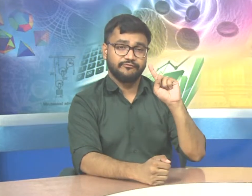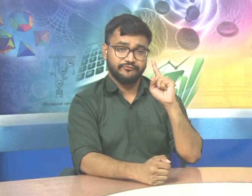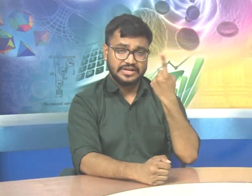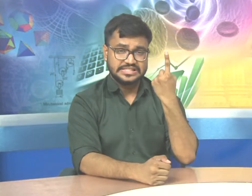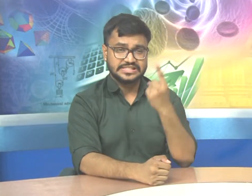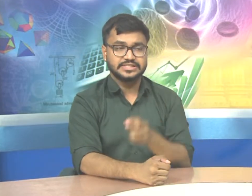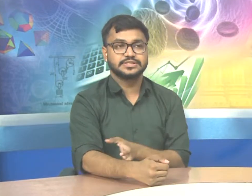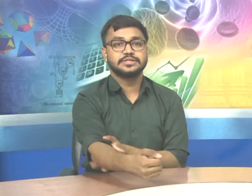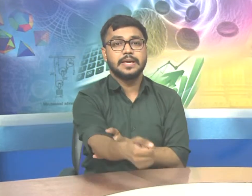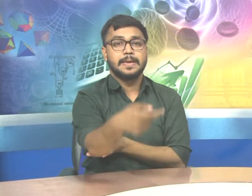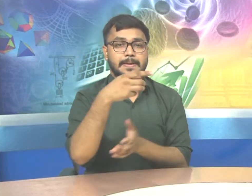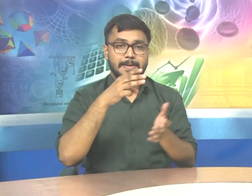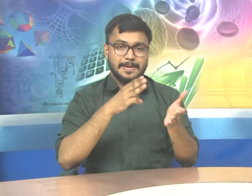So first